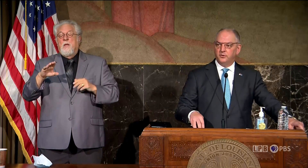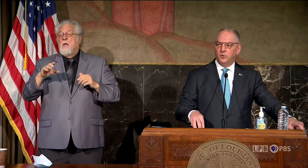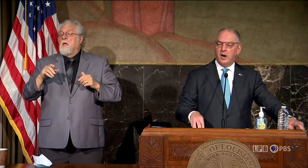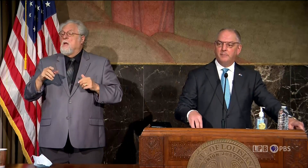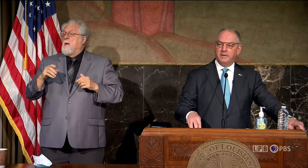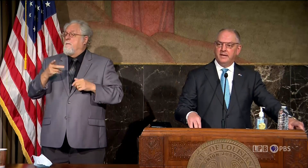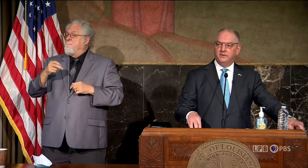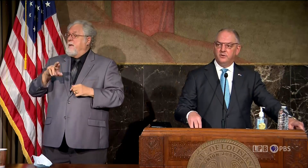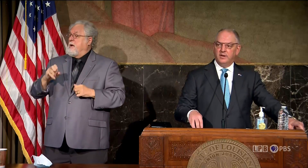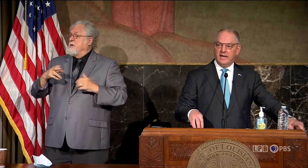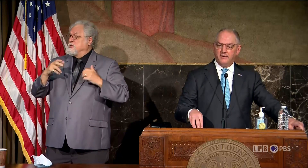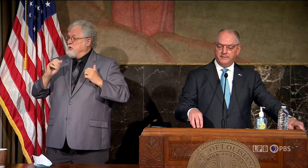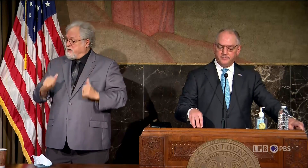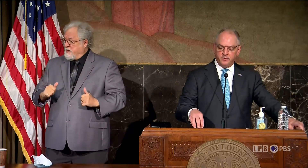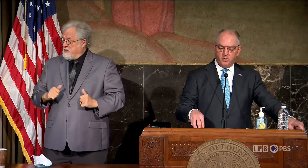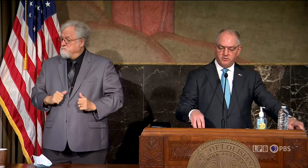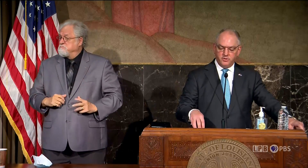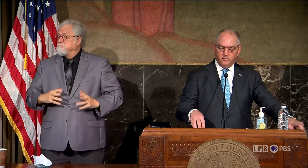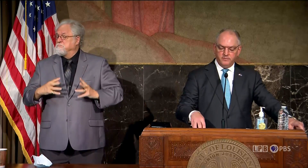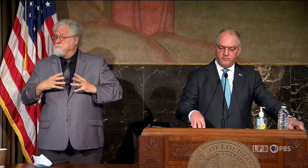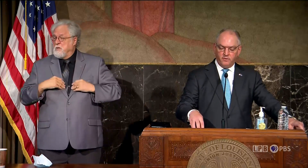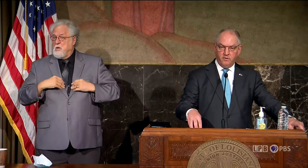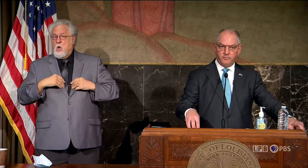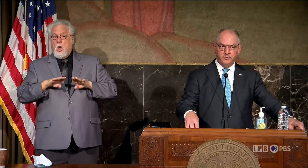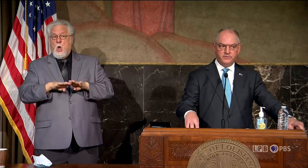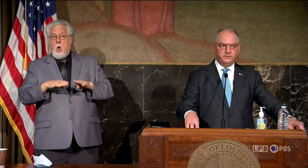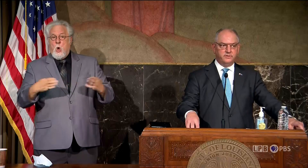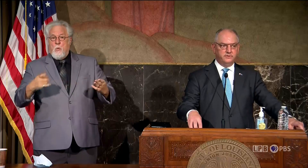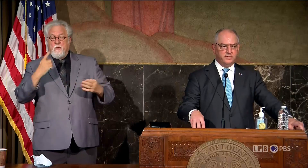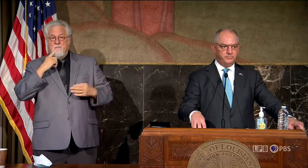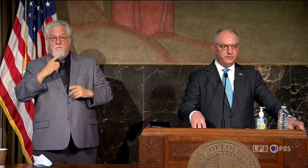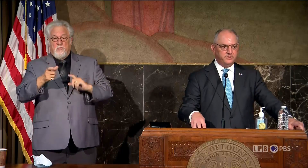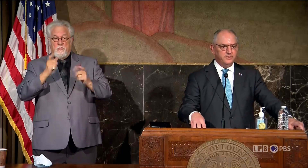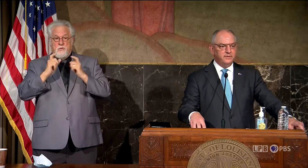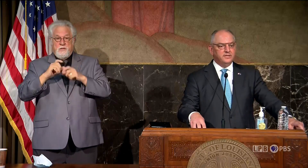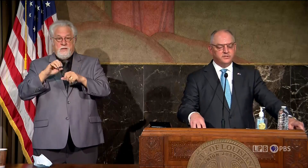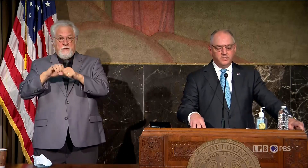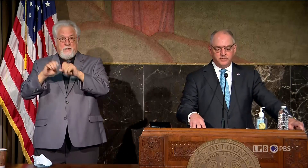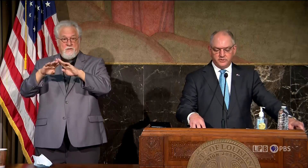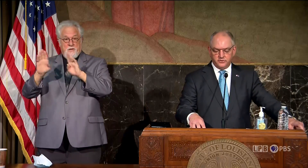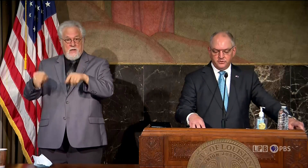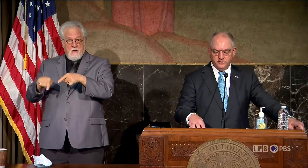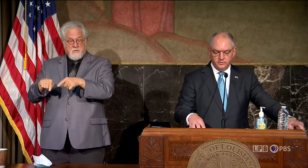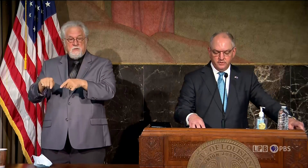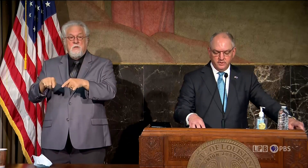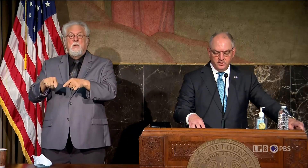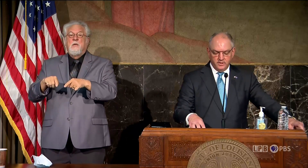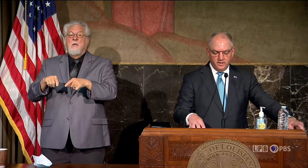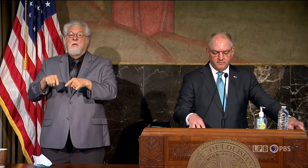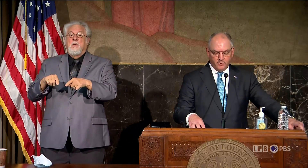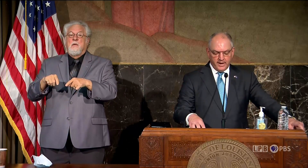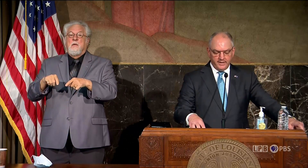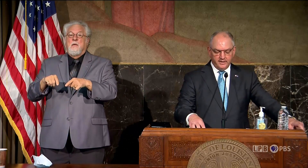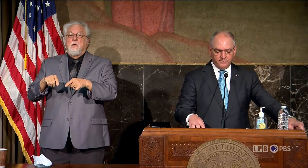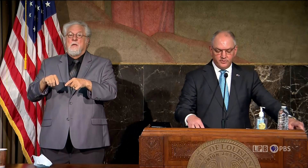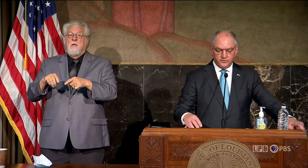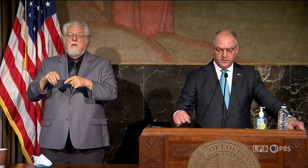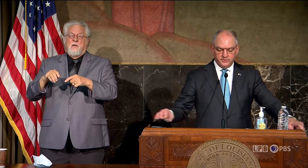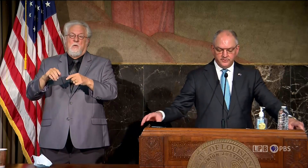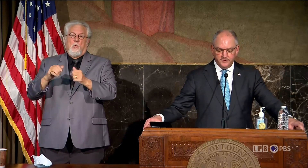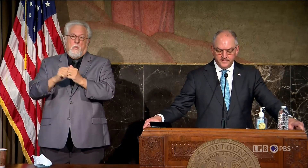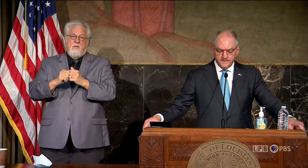choose whether to opt in to allowing bars to open for on-premises consumption subject to a variety